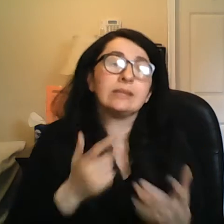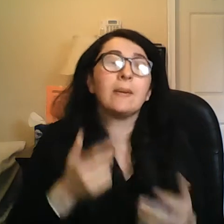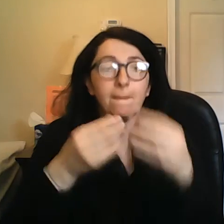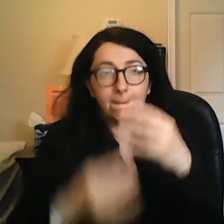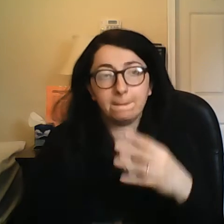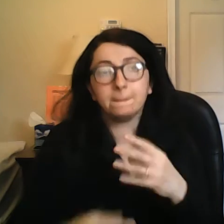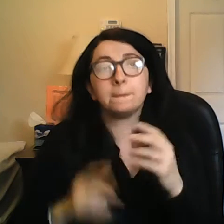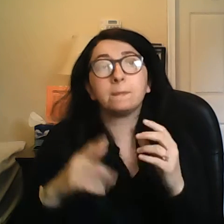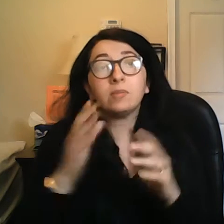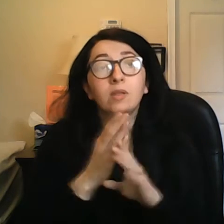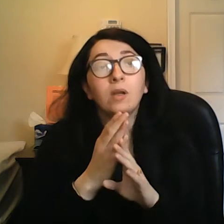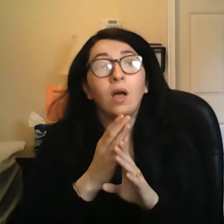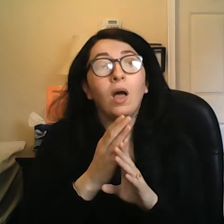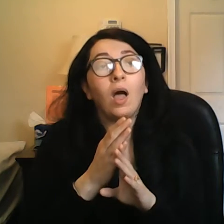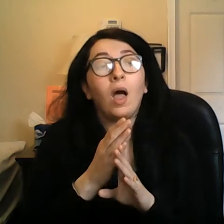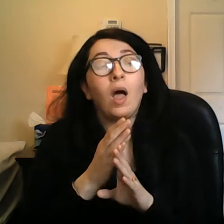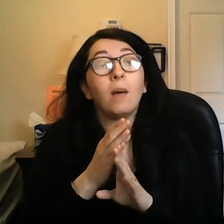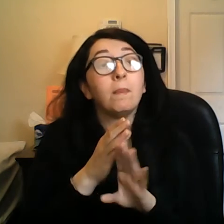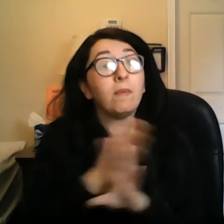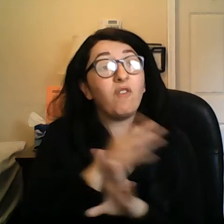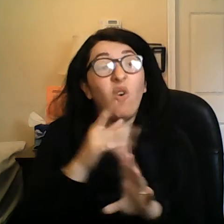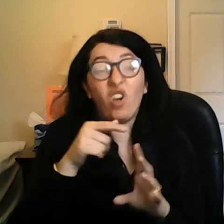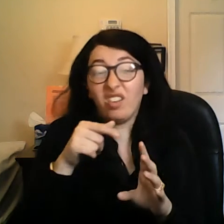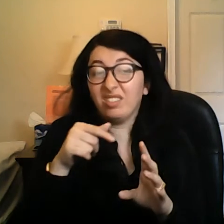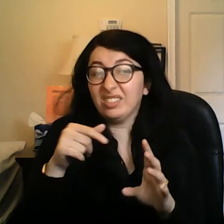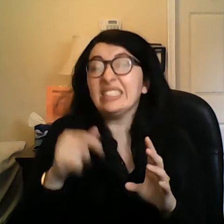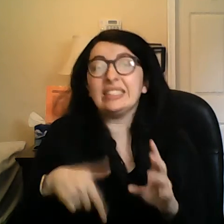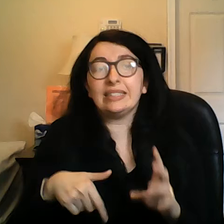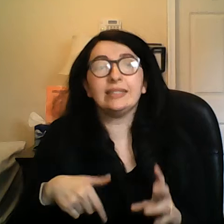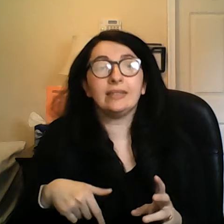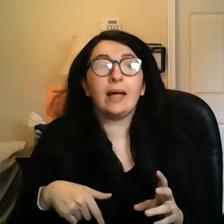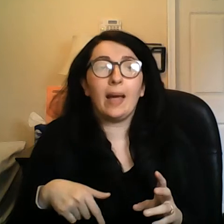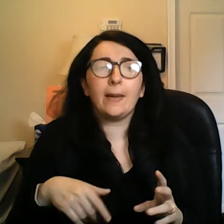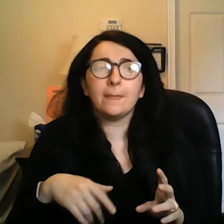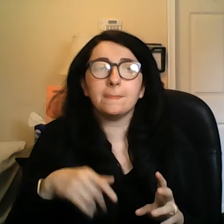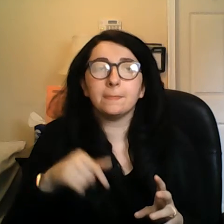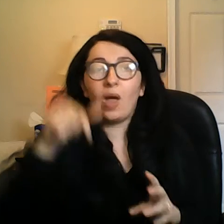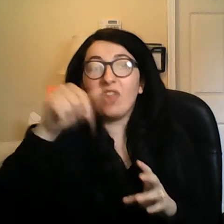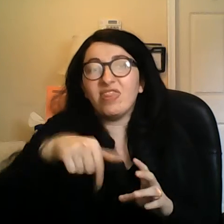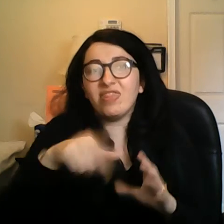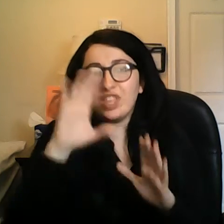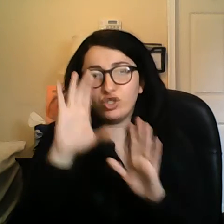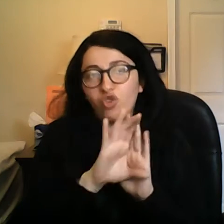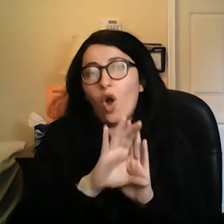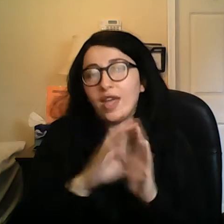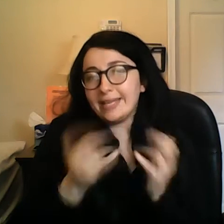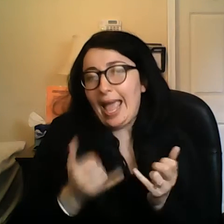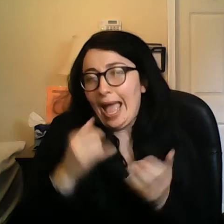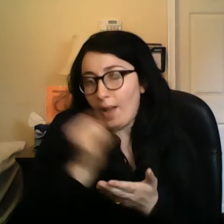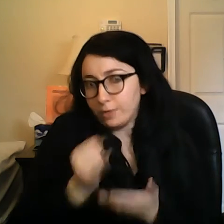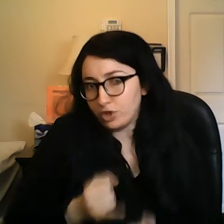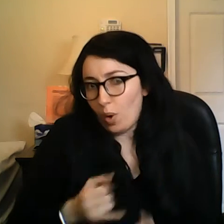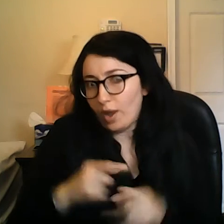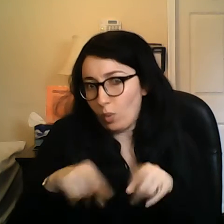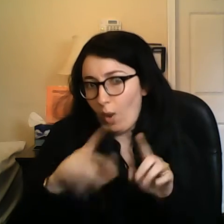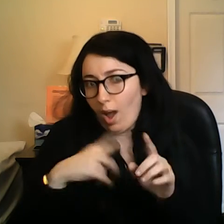also wanted to let you guys know I'm going to be putting up a real-time version of this drawing, so if you want a closer look at my technique, you can check